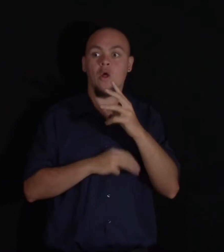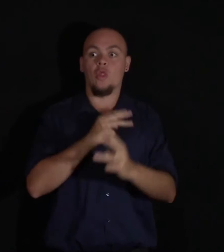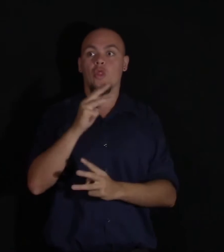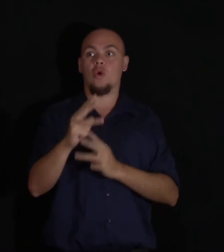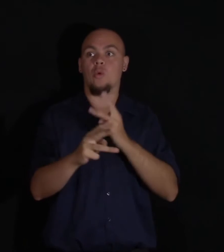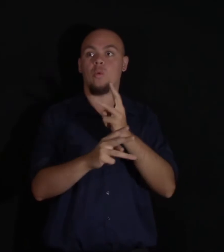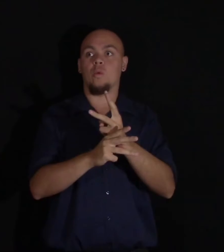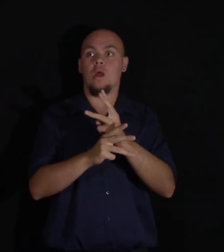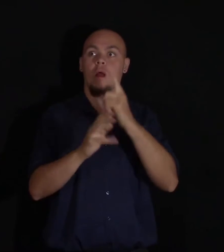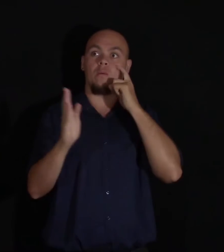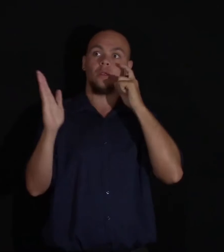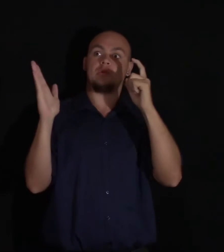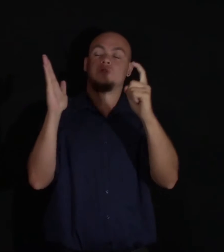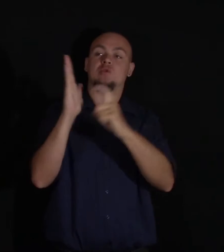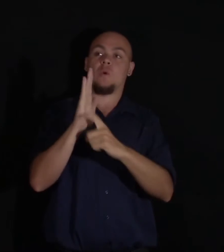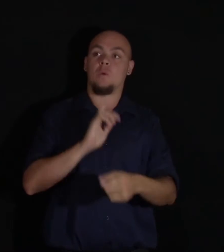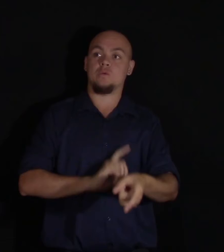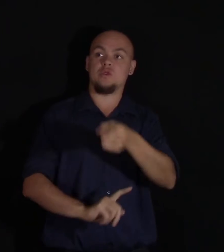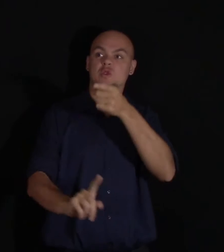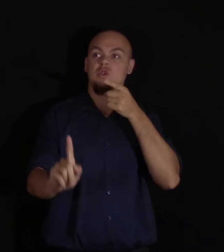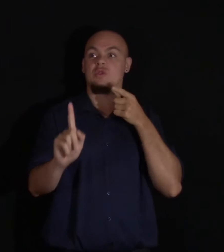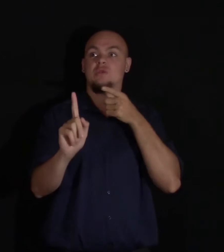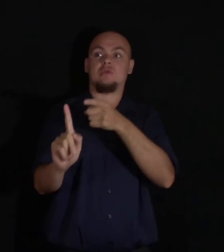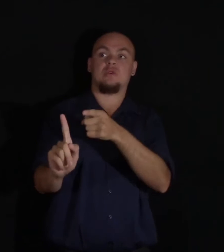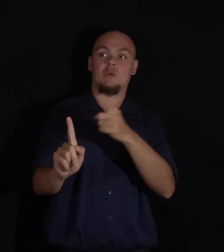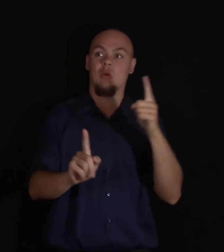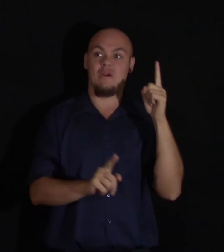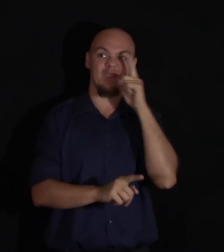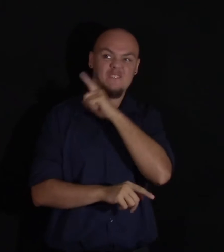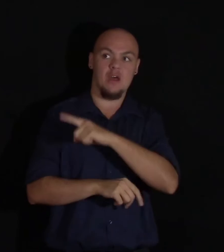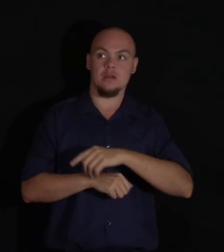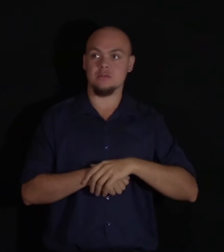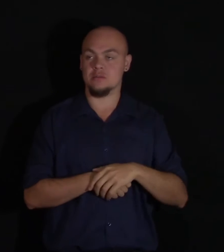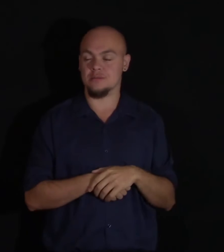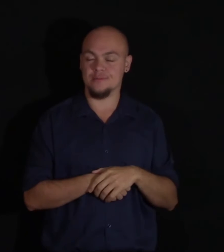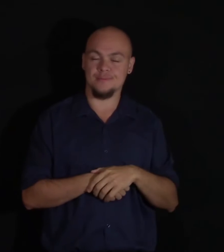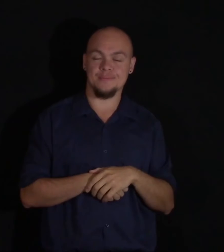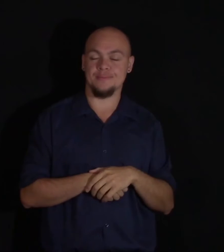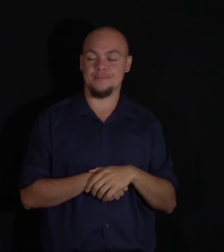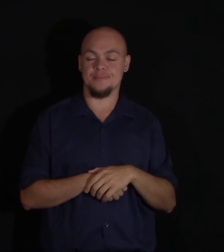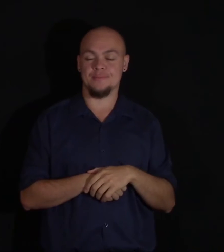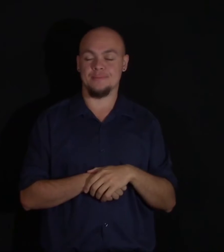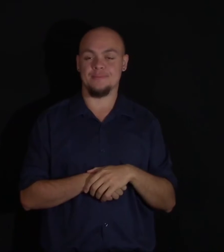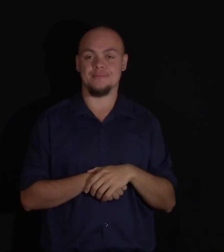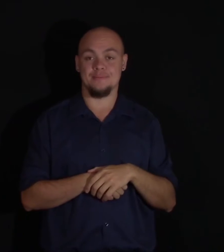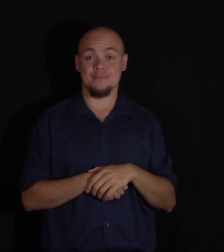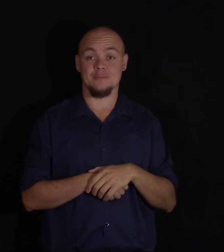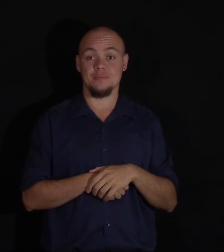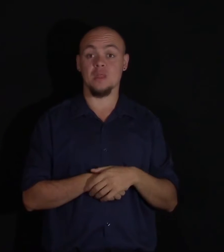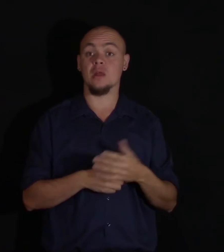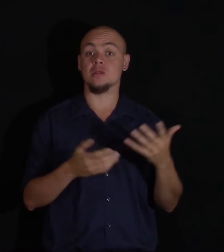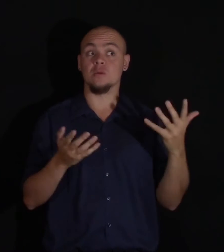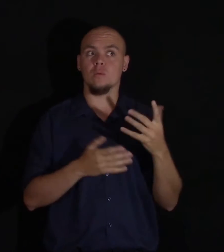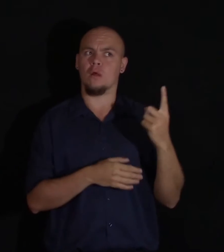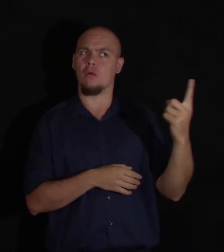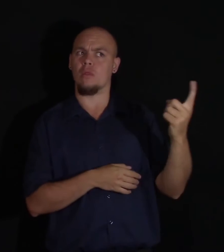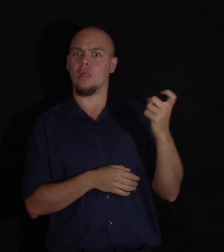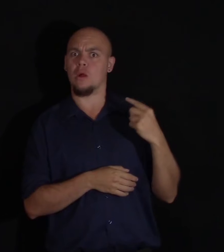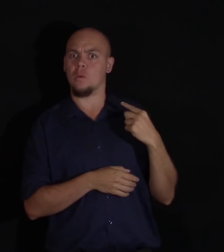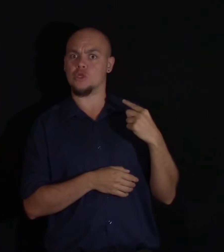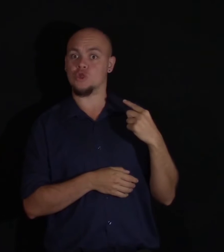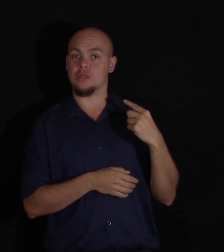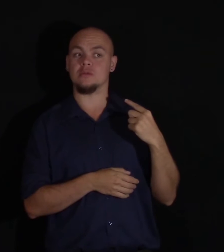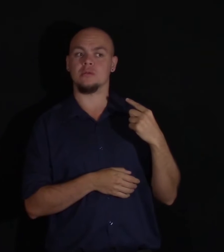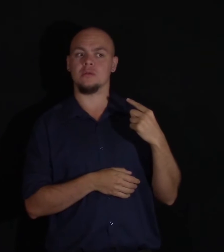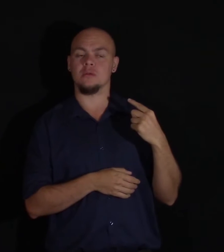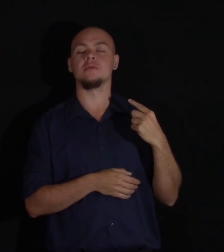was now going to figure out that I was a fraud. So what was it that set off the panic attack? Well,